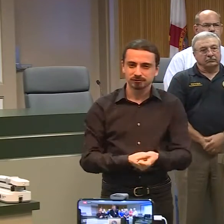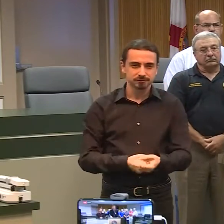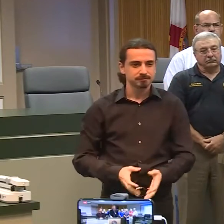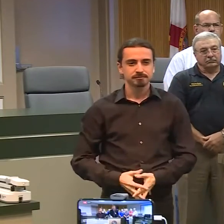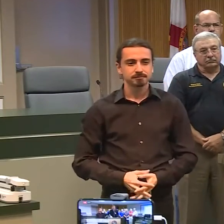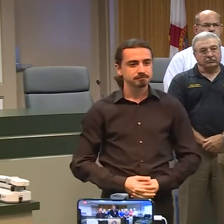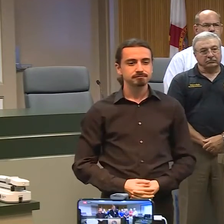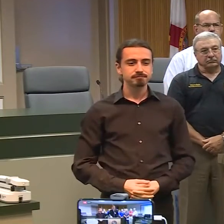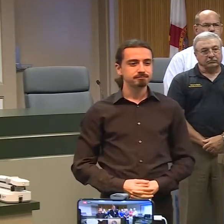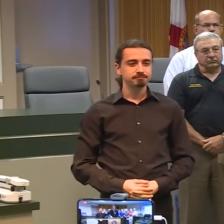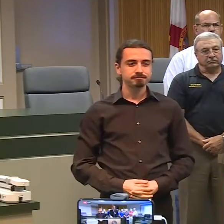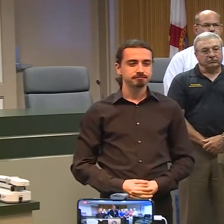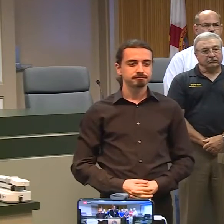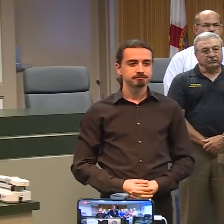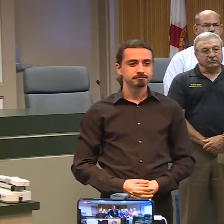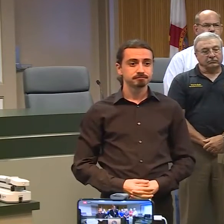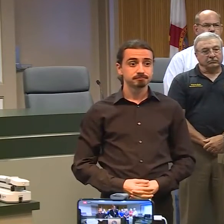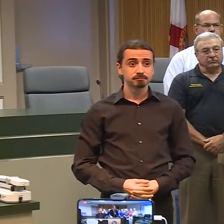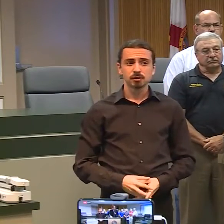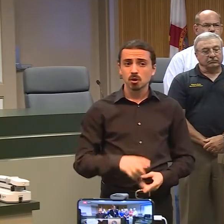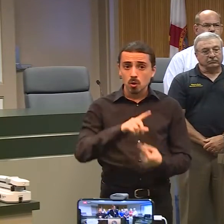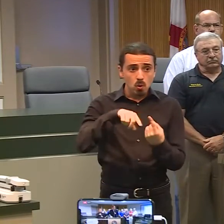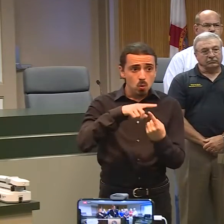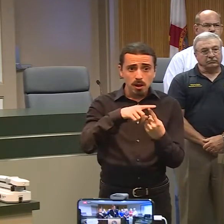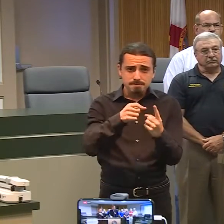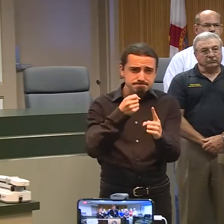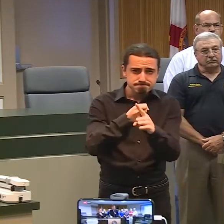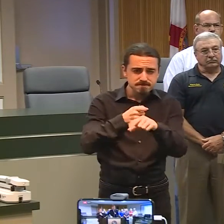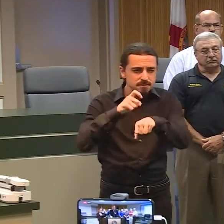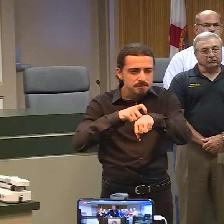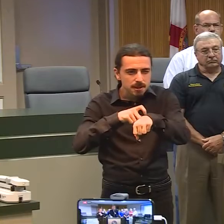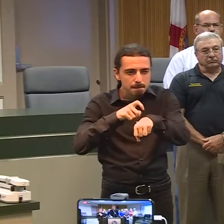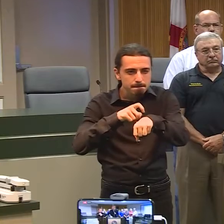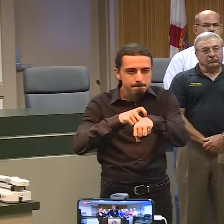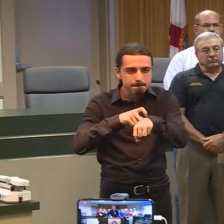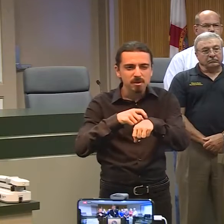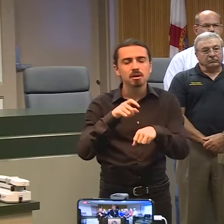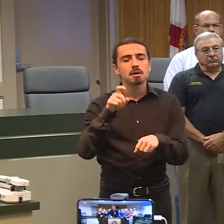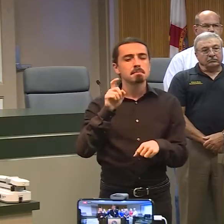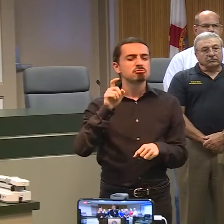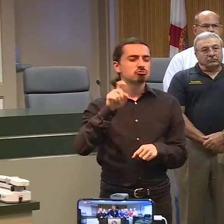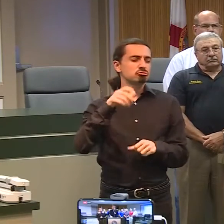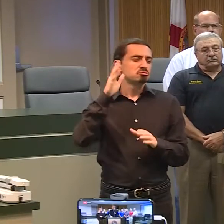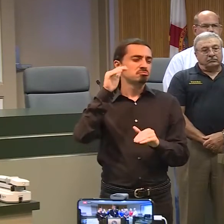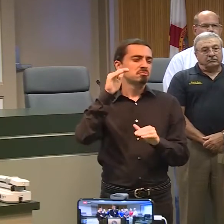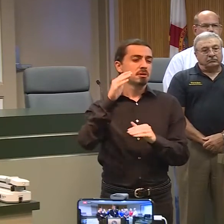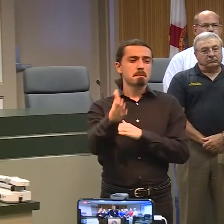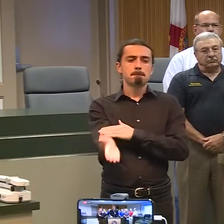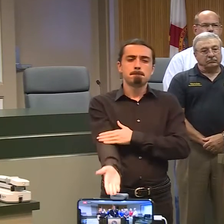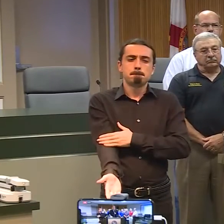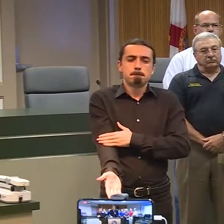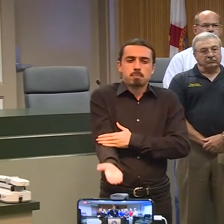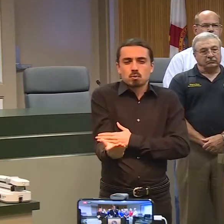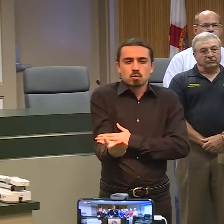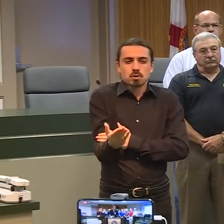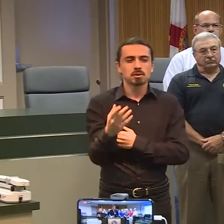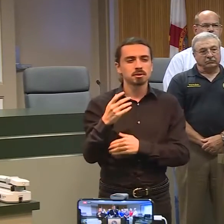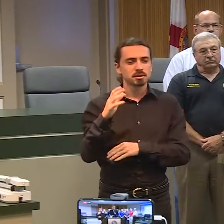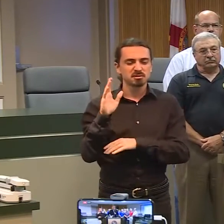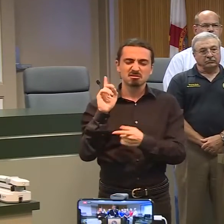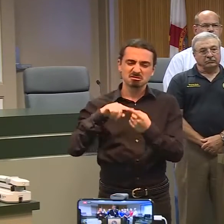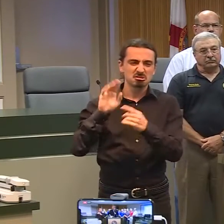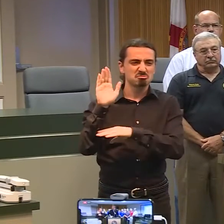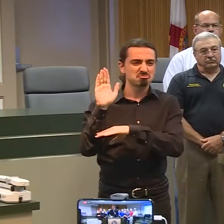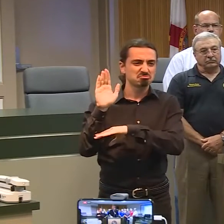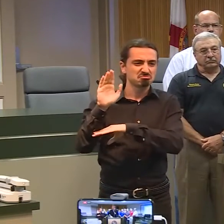receiving our impacts. Our impacts are going to be early Wednesday morning into later Wednesday evening. Now that time can